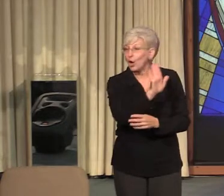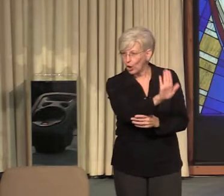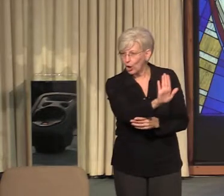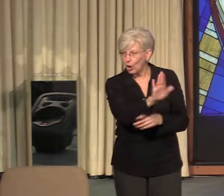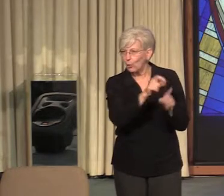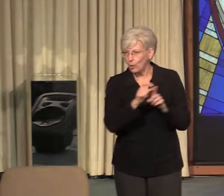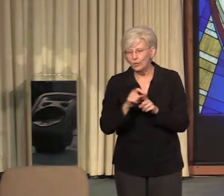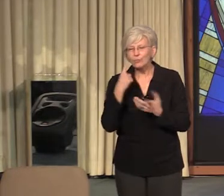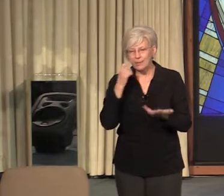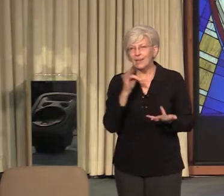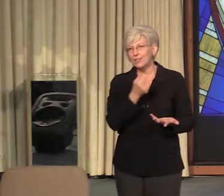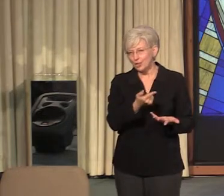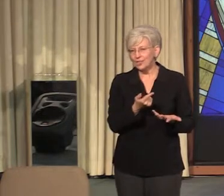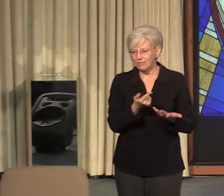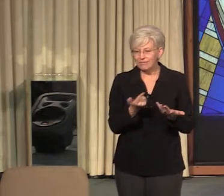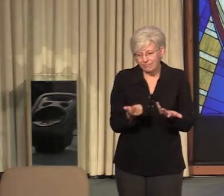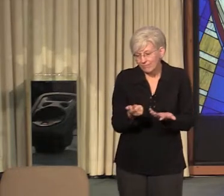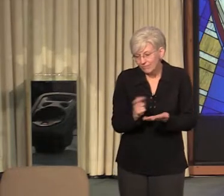some really beautiful language.